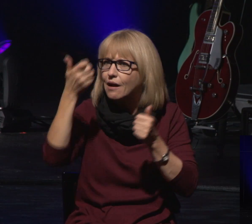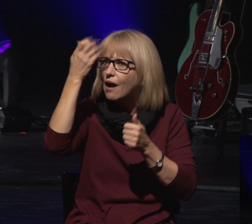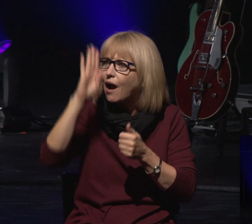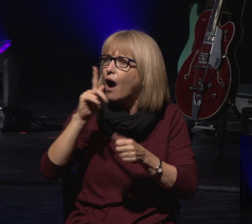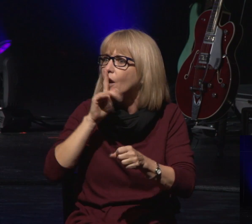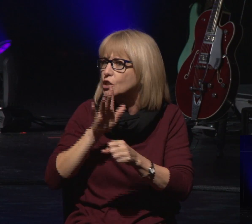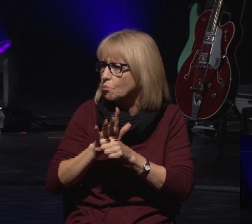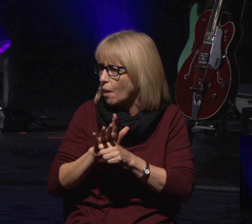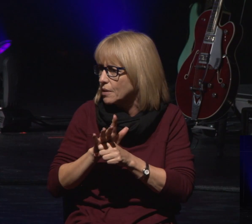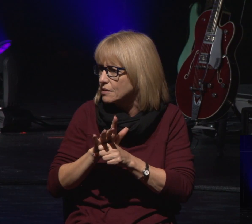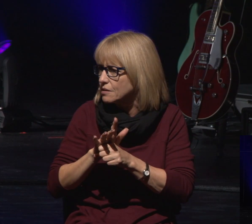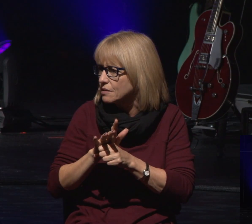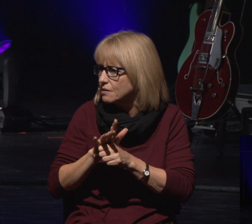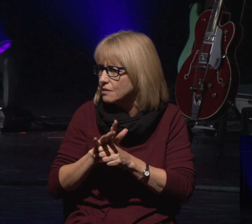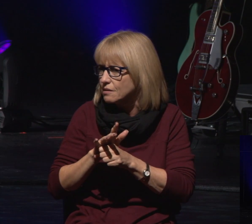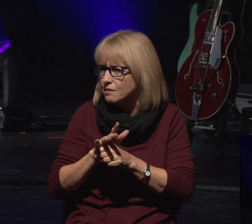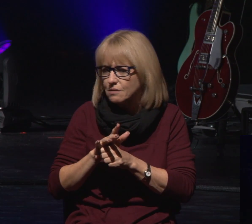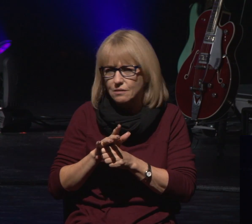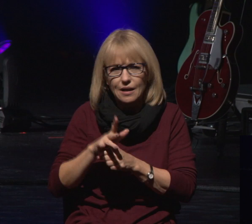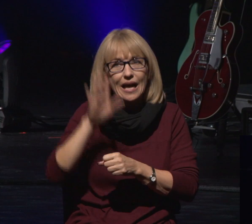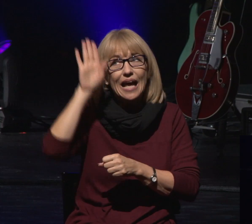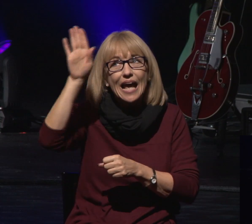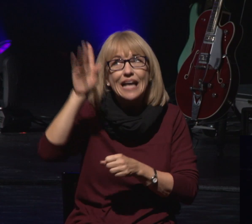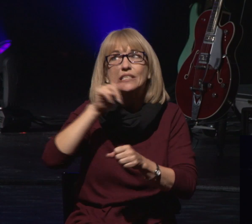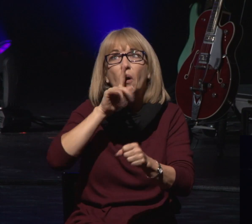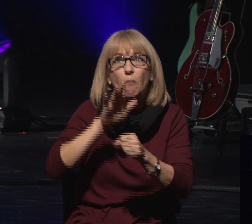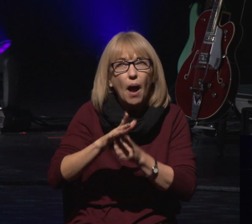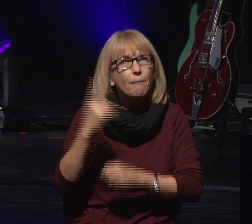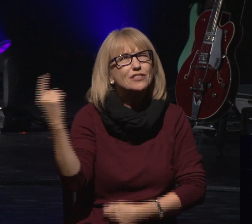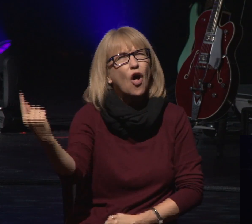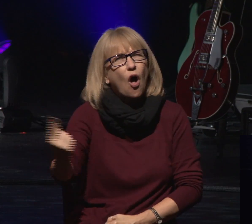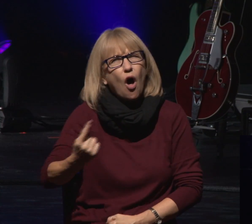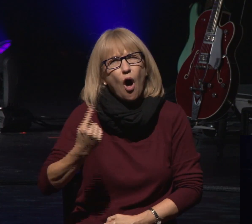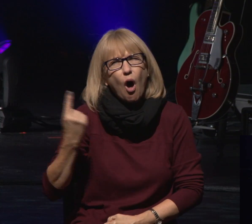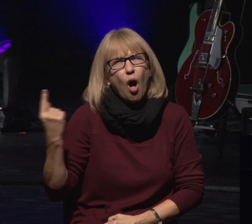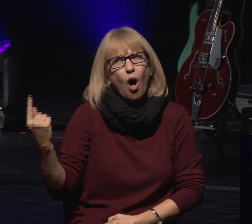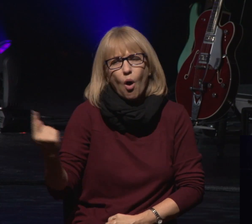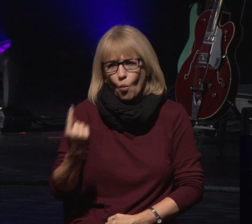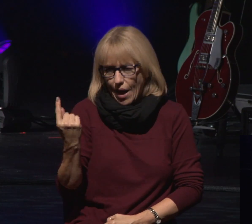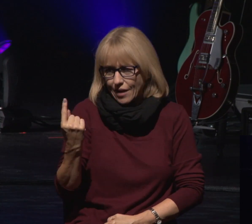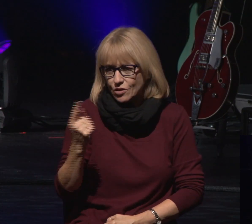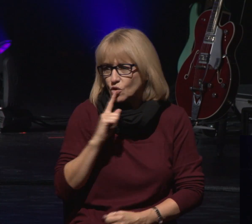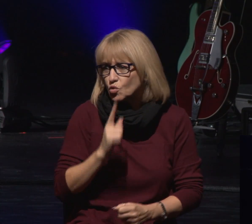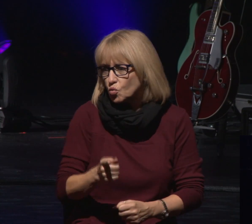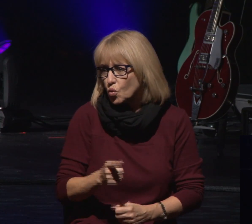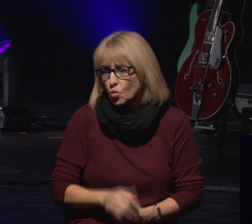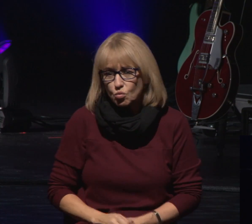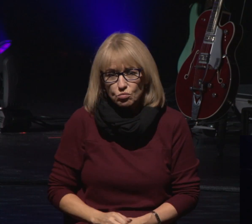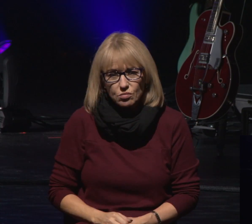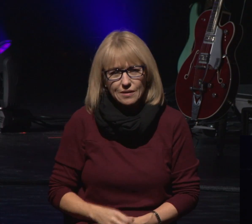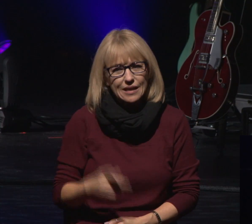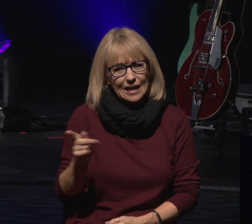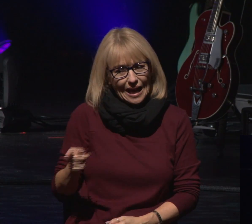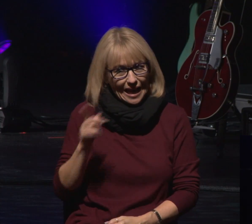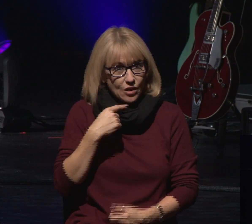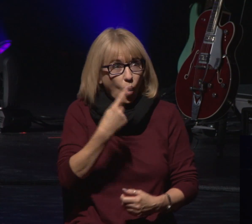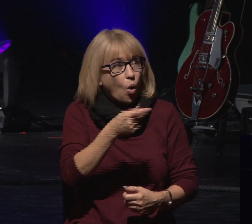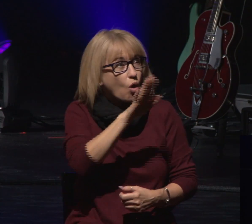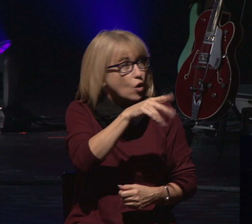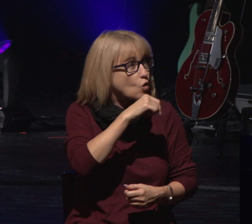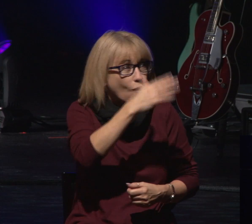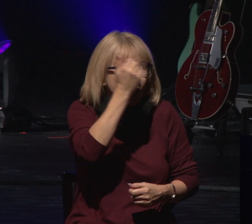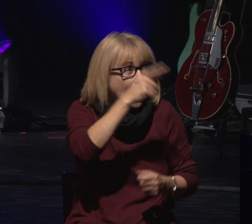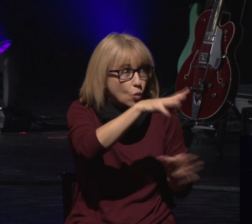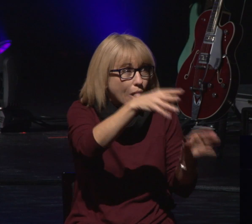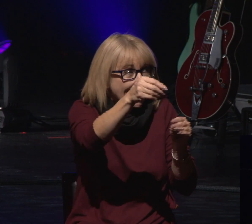promise. They're always true. And we're going to go back and live in this land where he's told us we're going to live, and it's going to be true, and don't